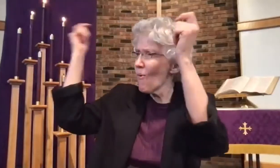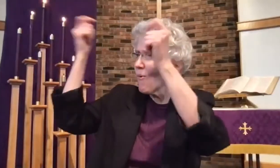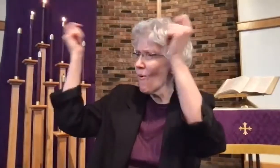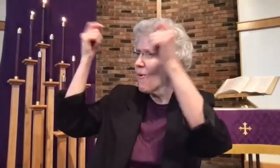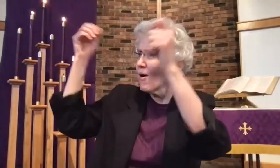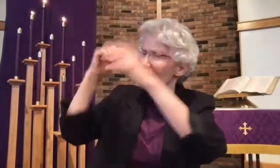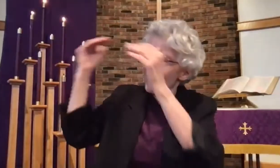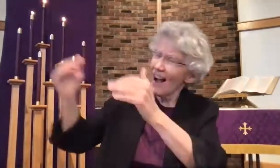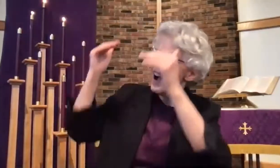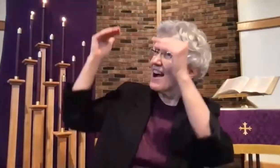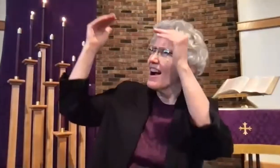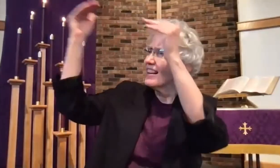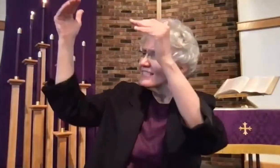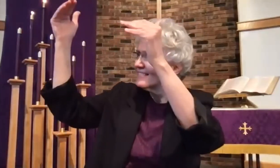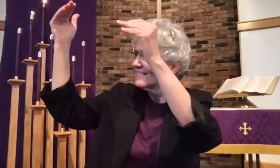Hosanna in the highest.